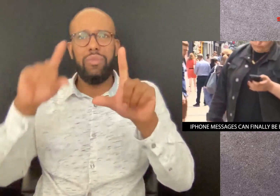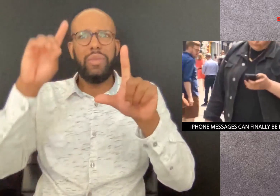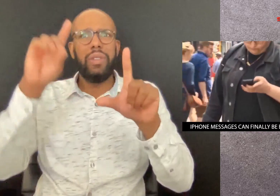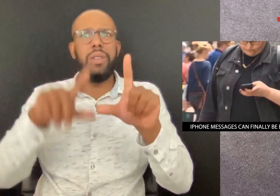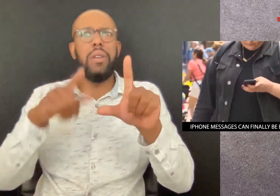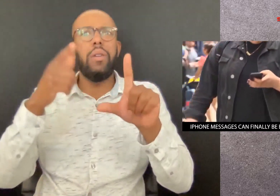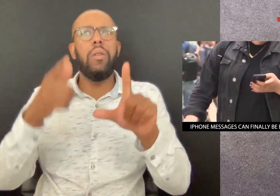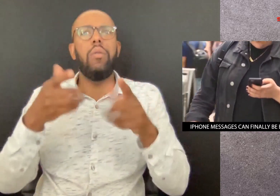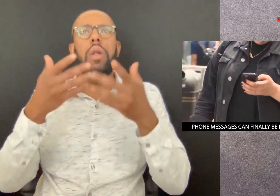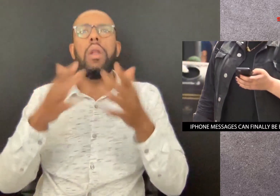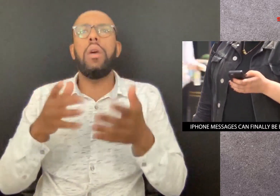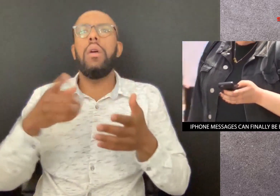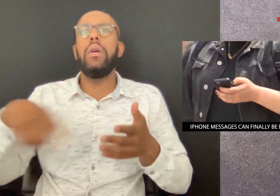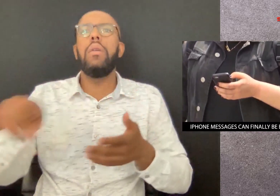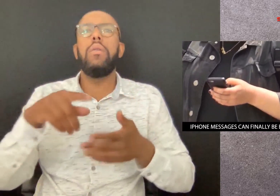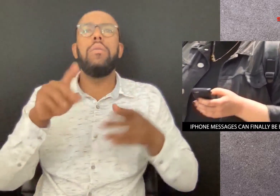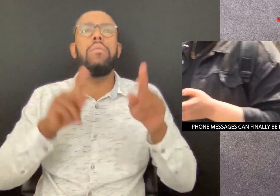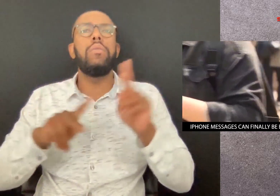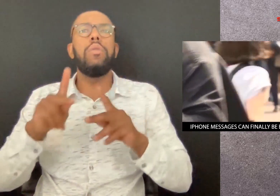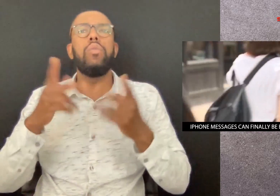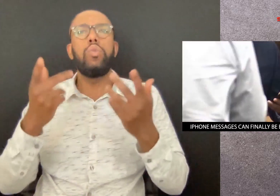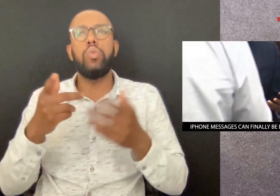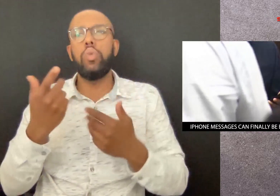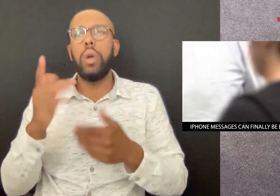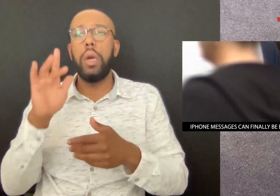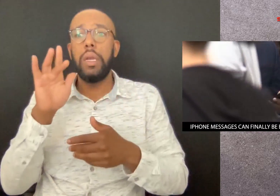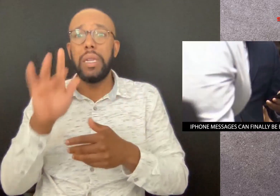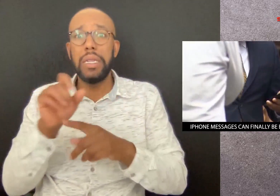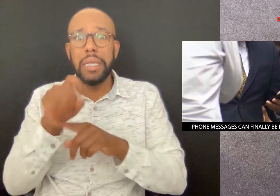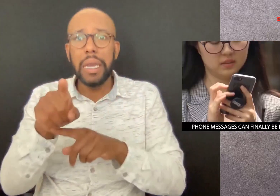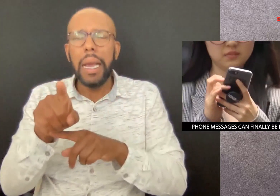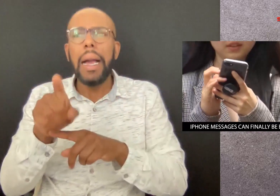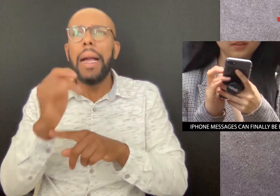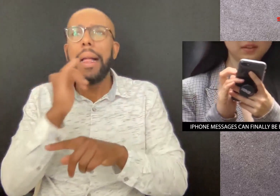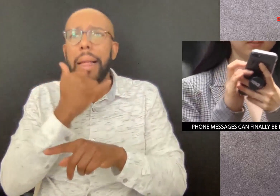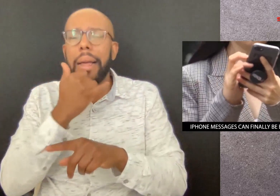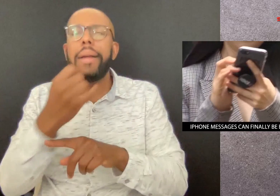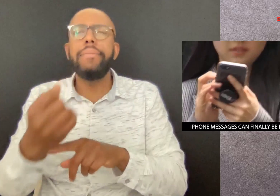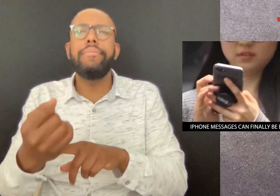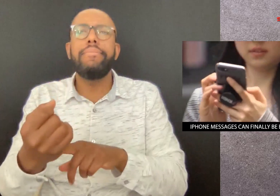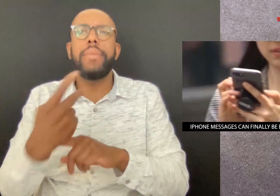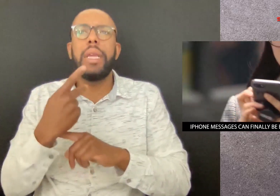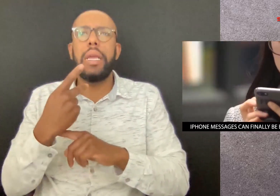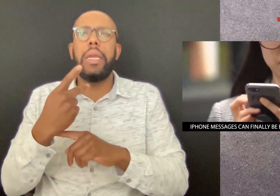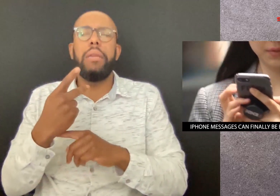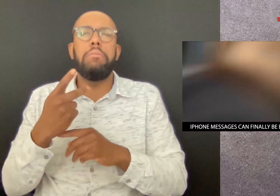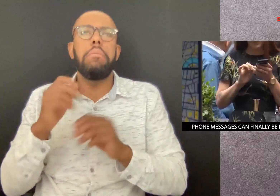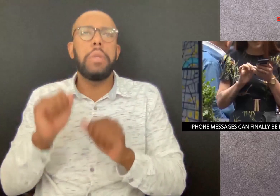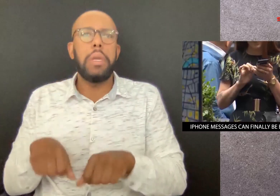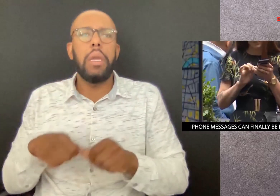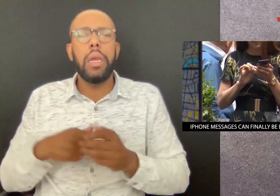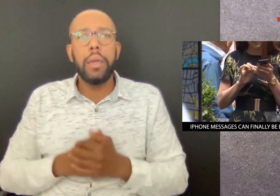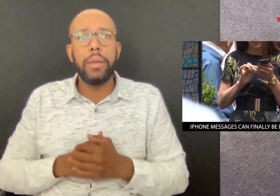the updated software now allows users to edit and unsend recently sent i messages